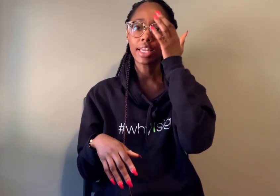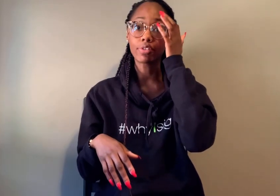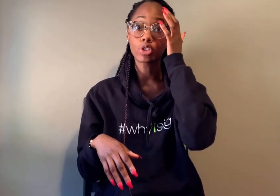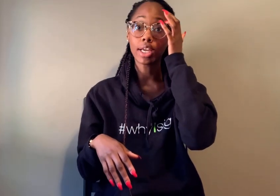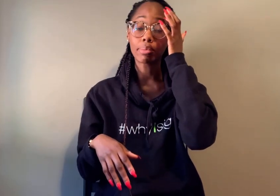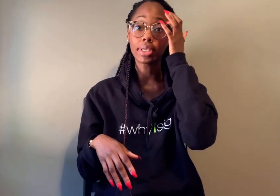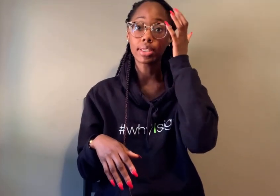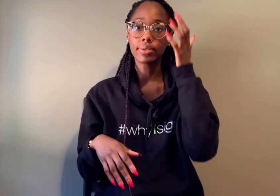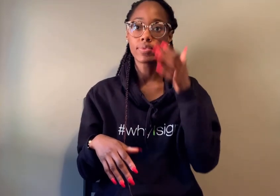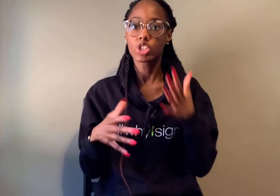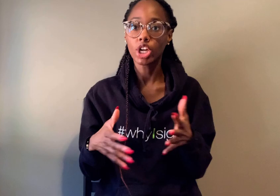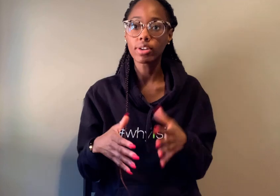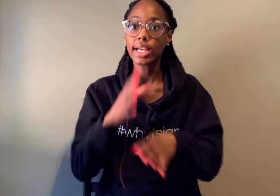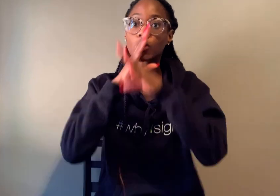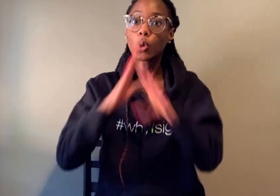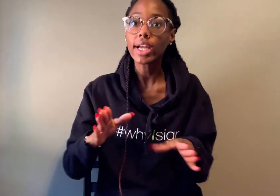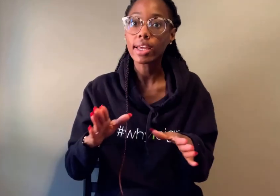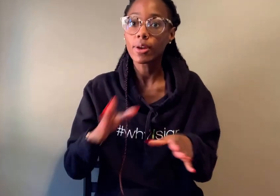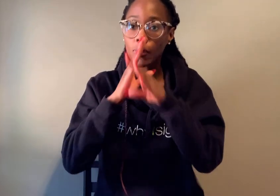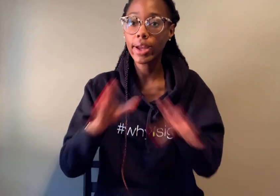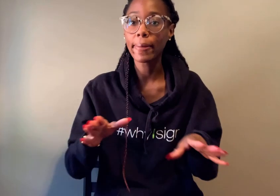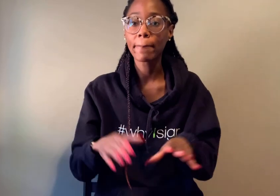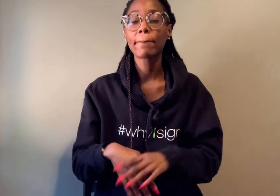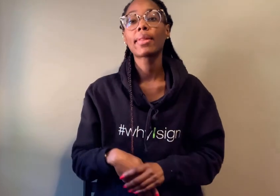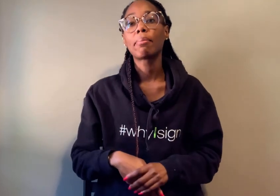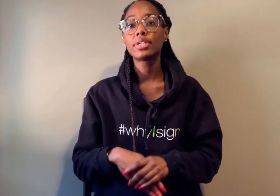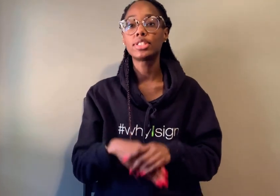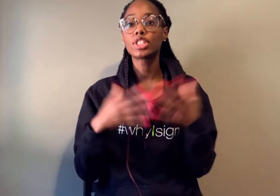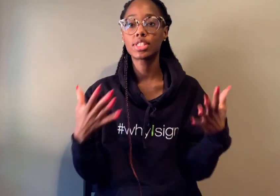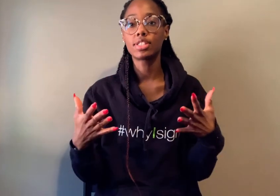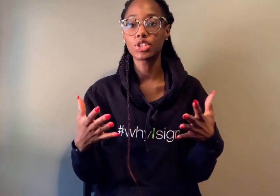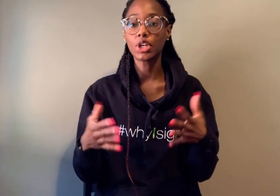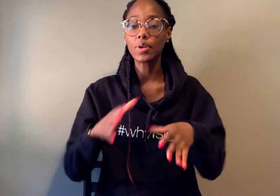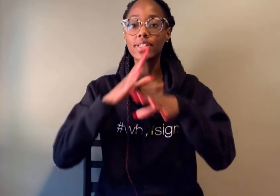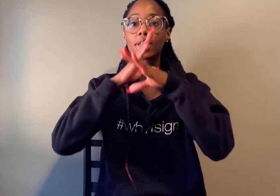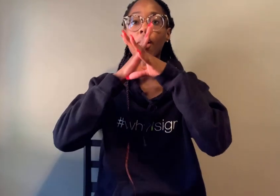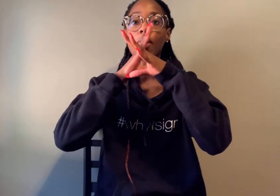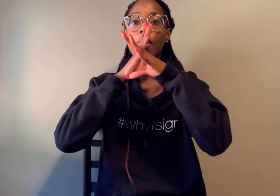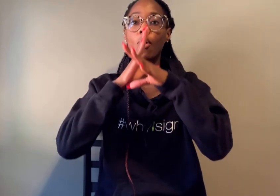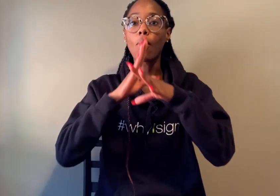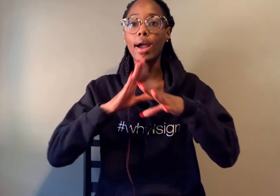you're trying to be stern, like quiet. But just to show you, it's quiet.